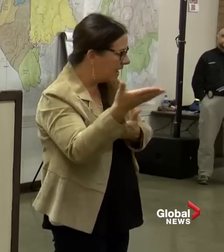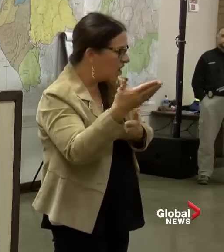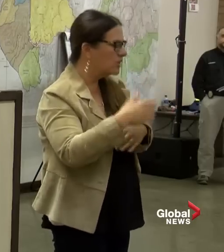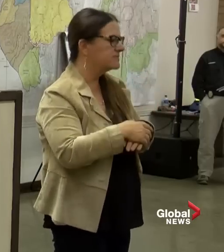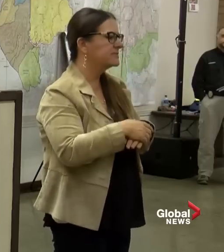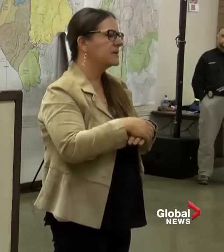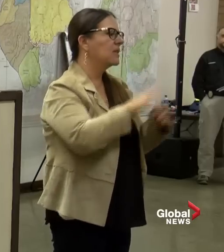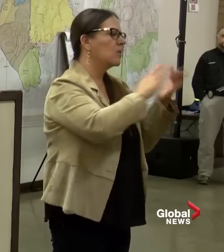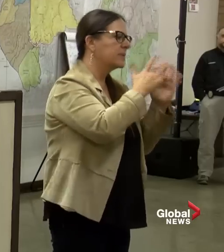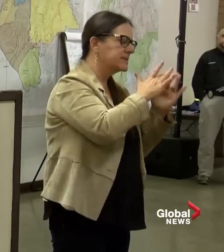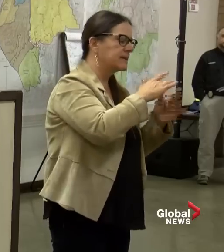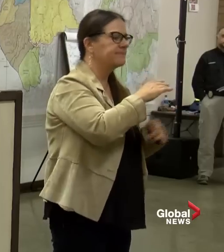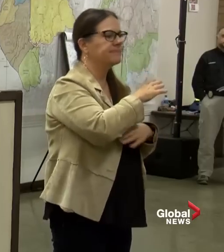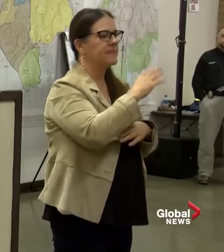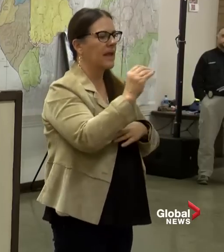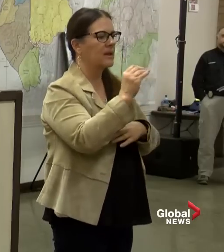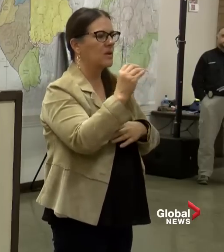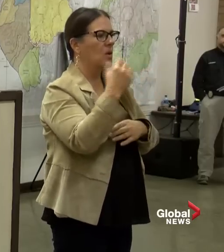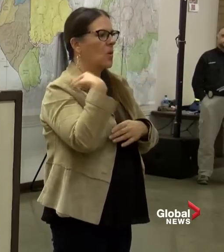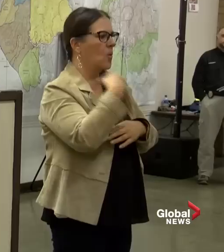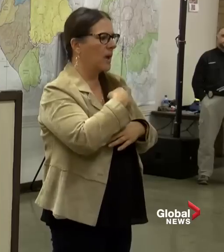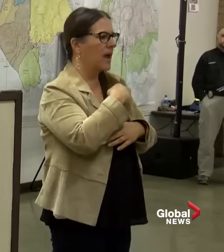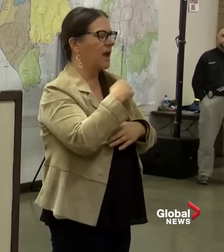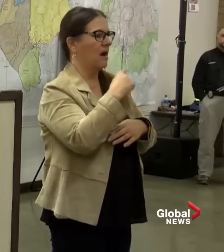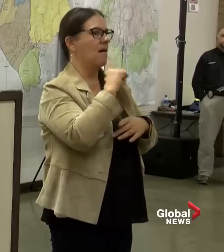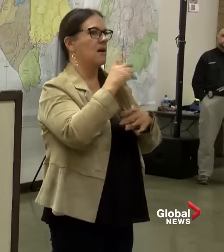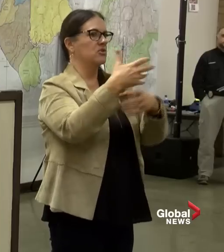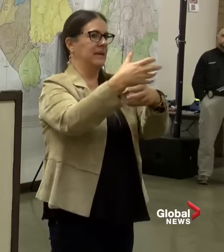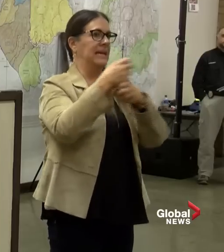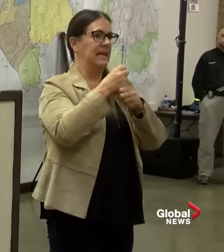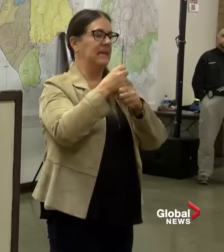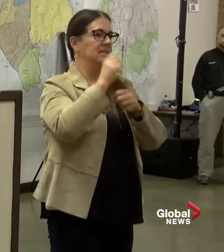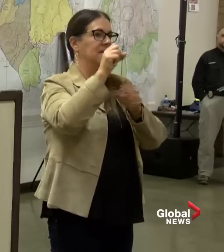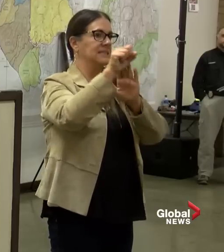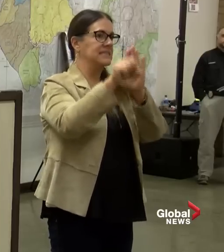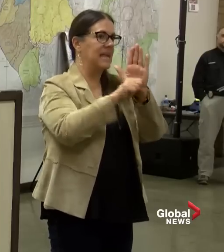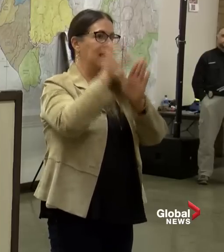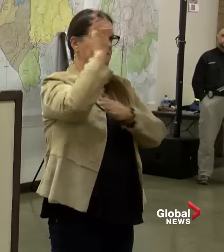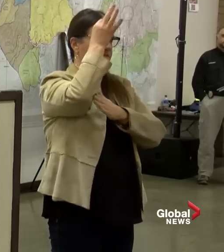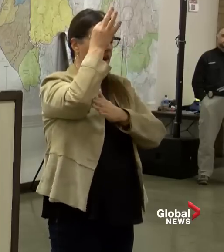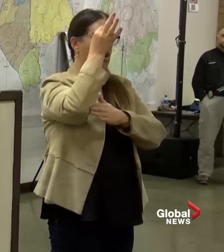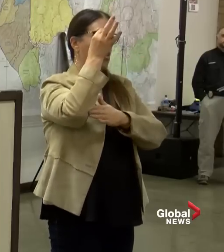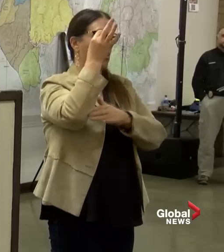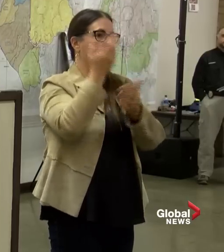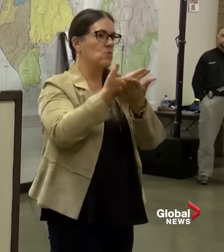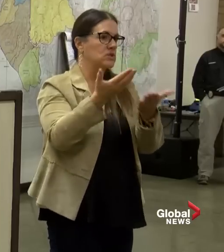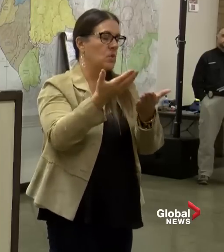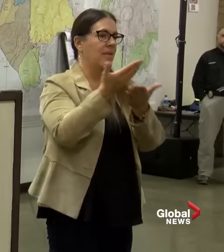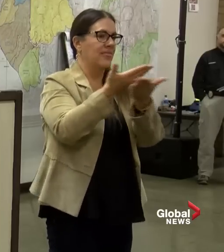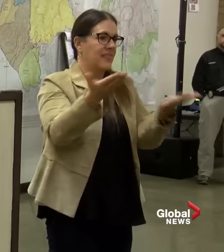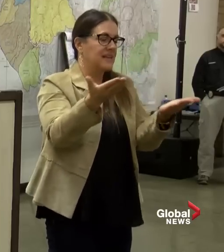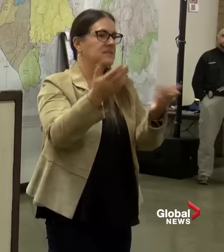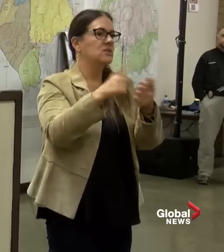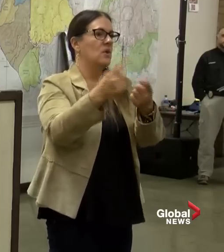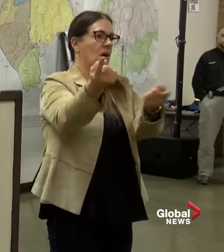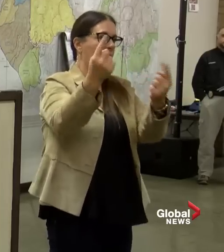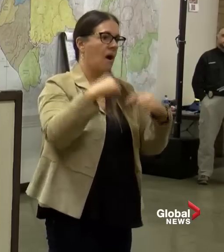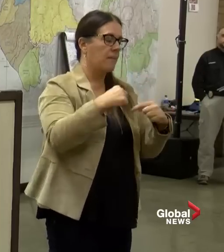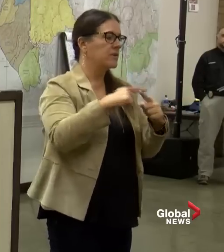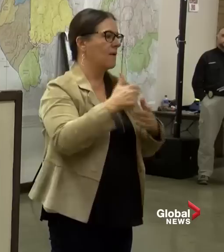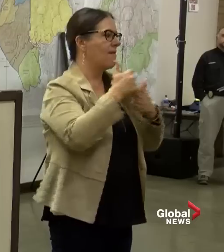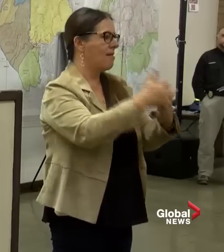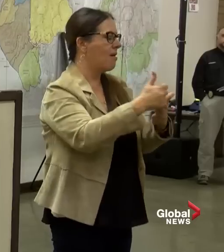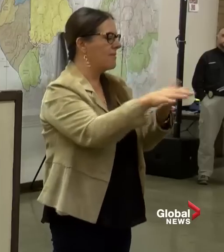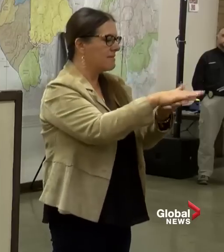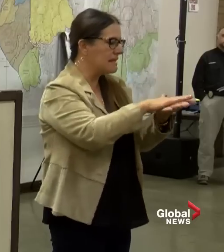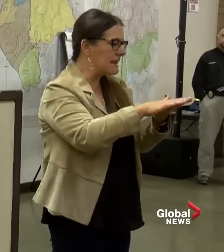to secure assistance from state and federal agencies that will ensure proper handling and disposal of debris and